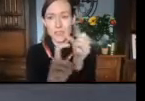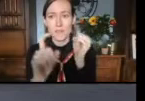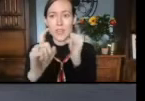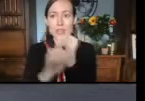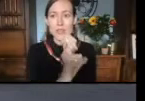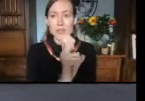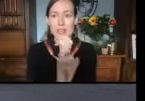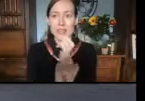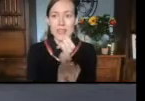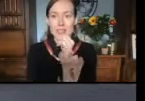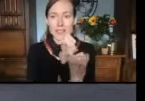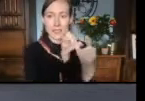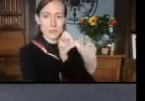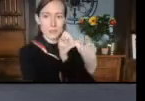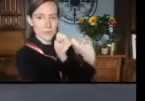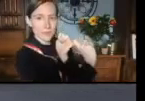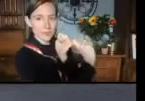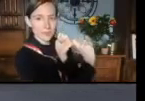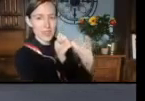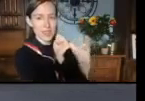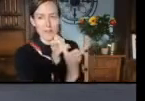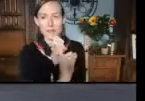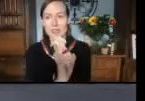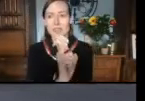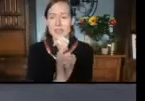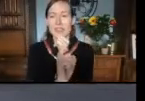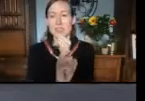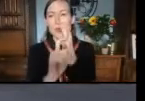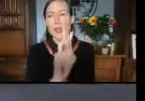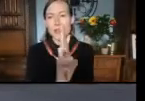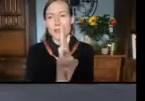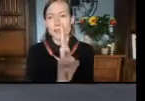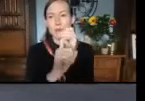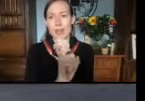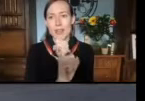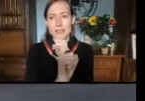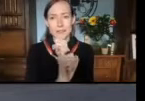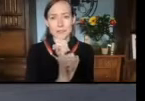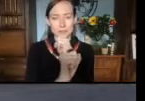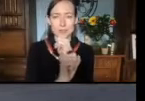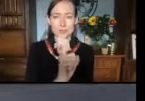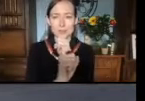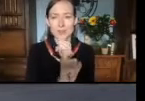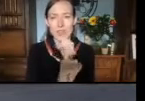in, you'll sign it like this. Okay. So S or S.